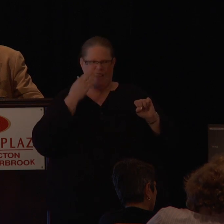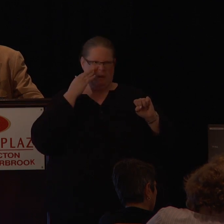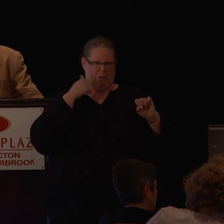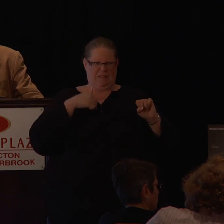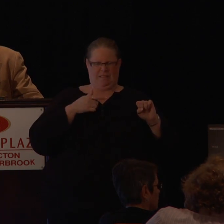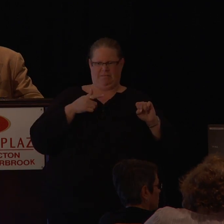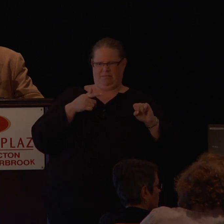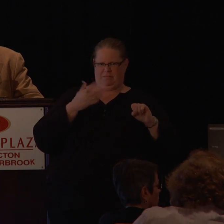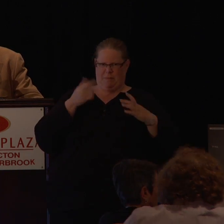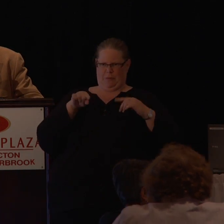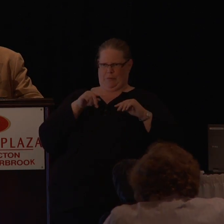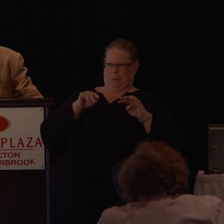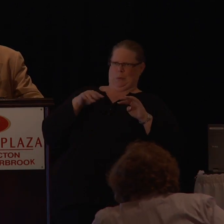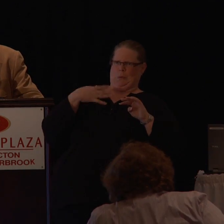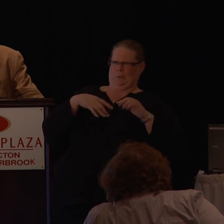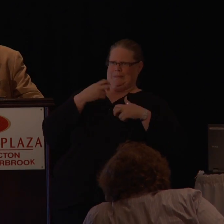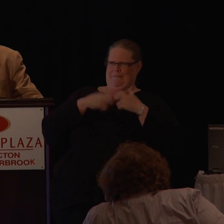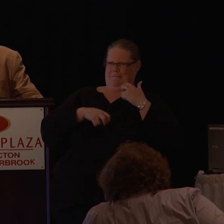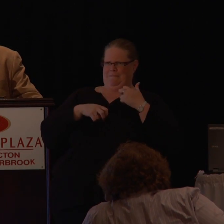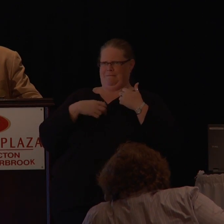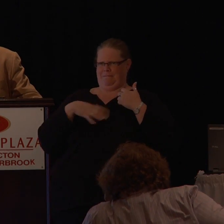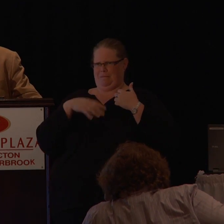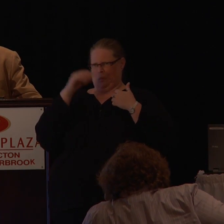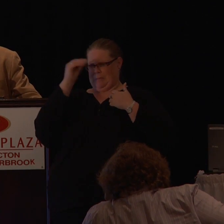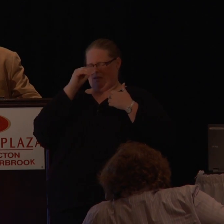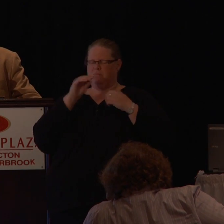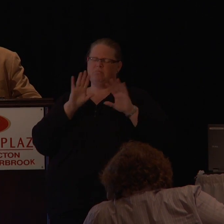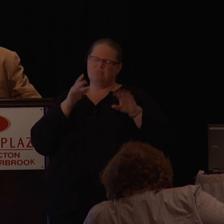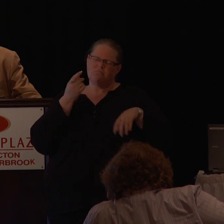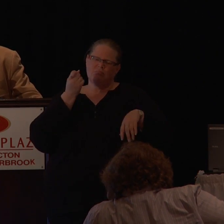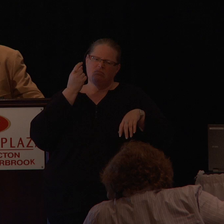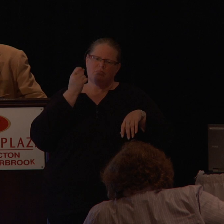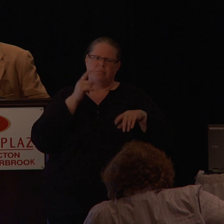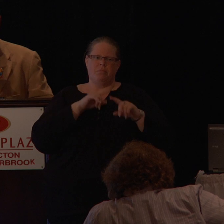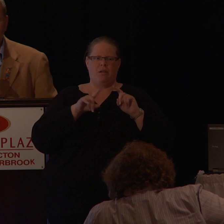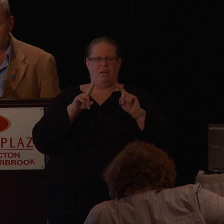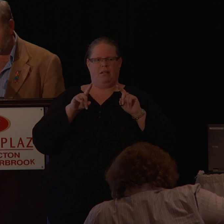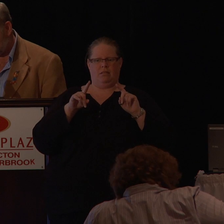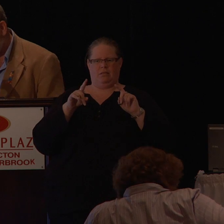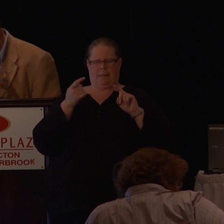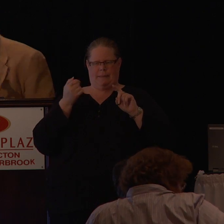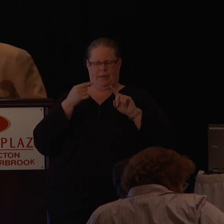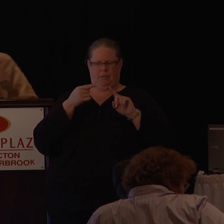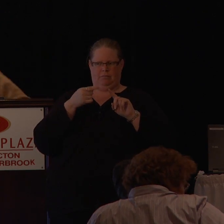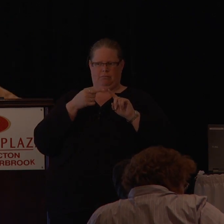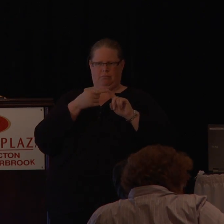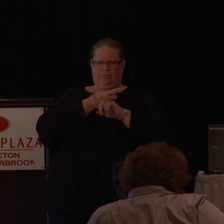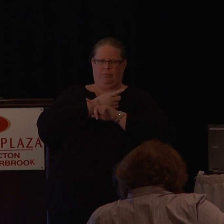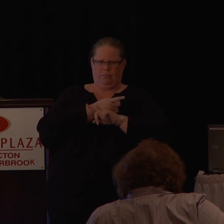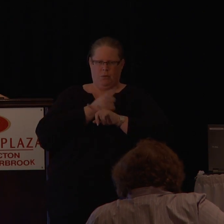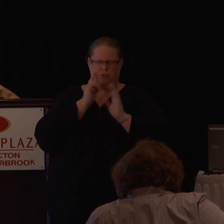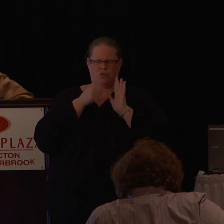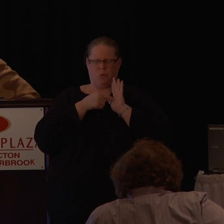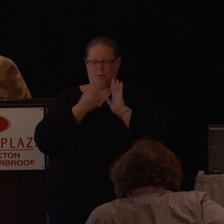hard perhaps, but I'd like to shift gears a little bit if I've still got the time, because I want to show you something.